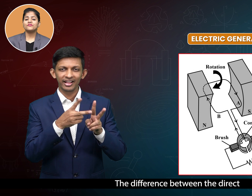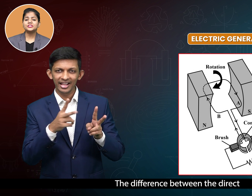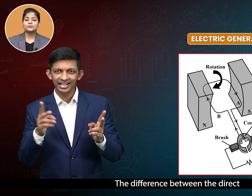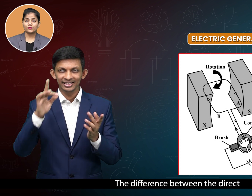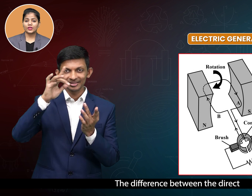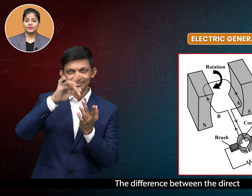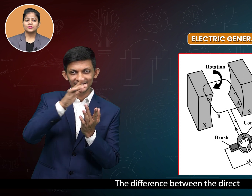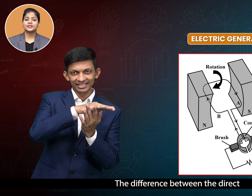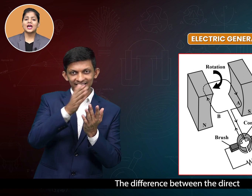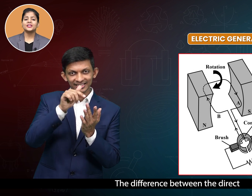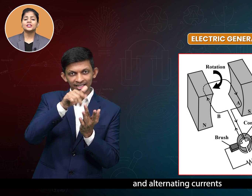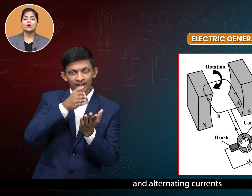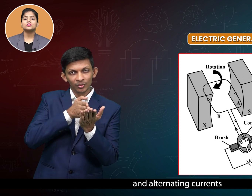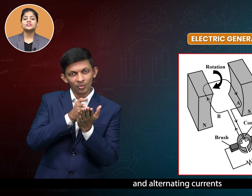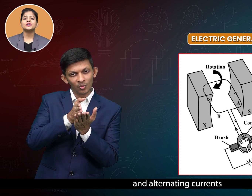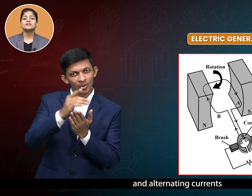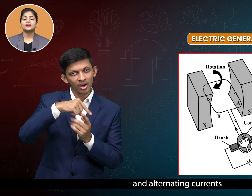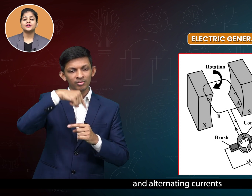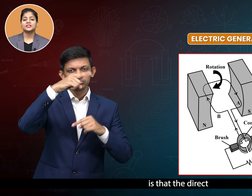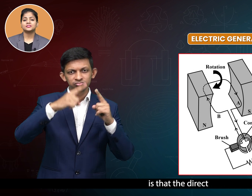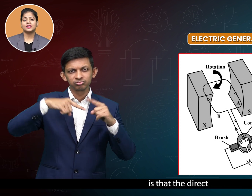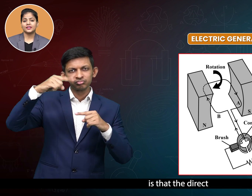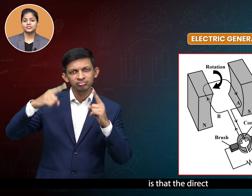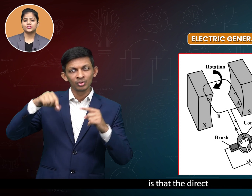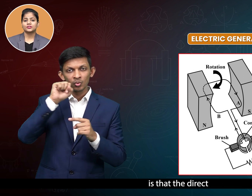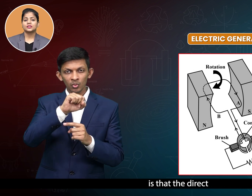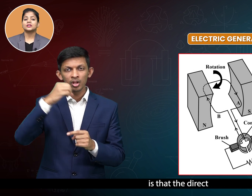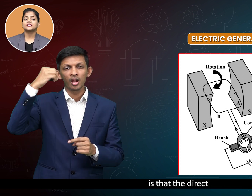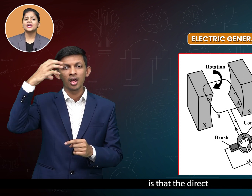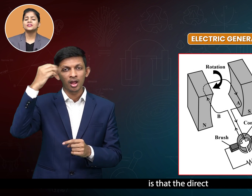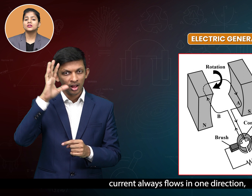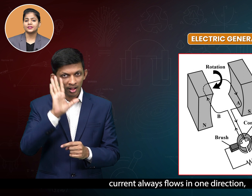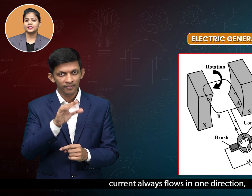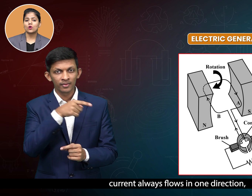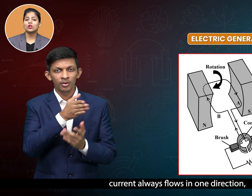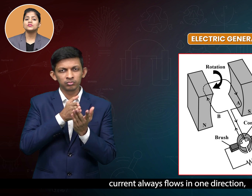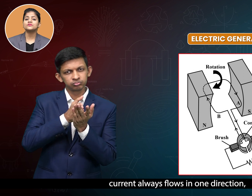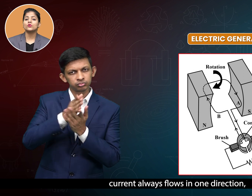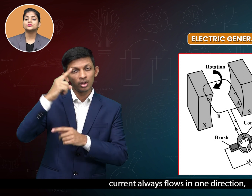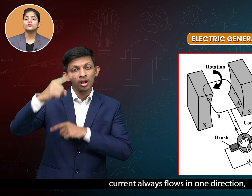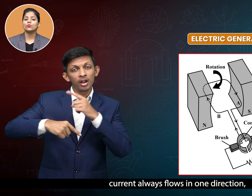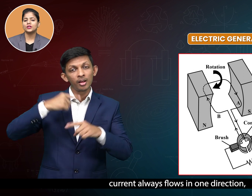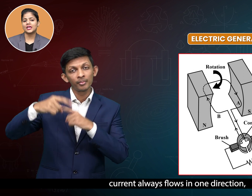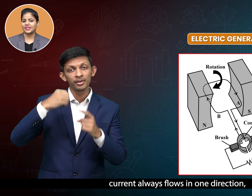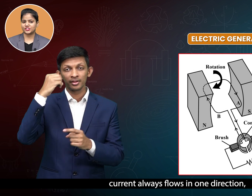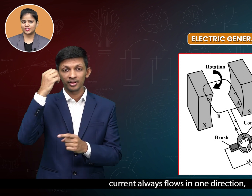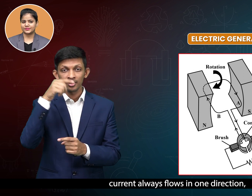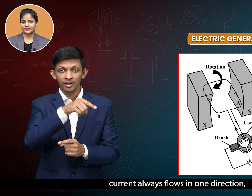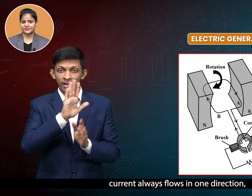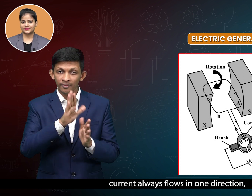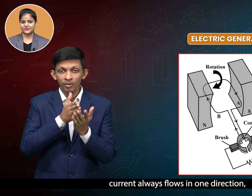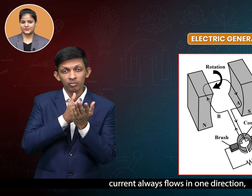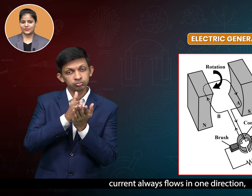The difference between the direct and alternating current is that the direct current always flows in one